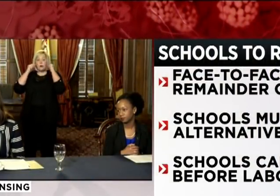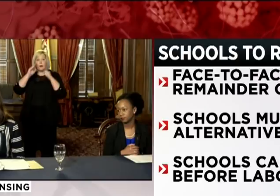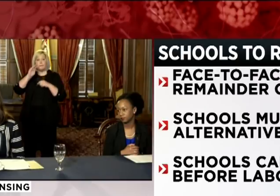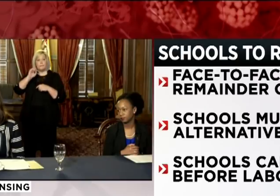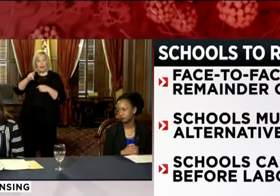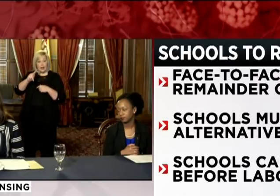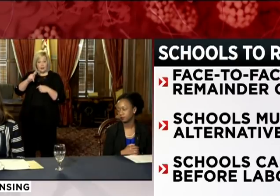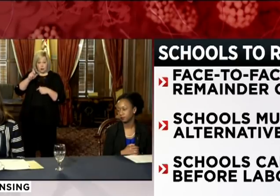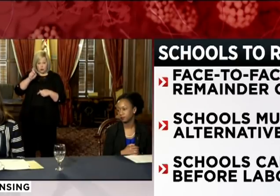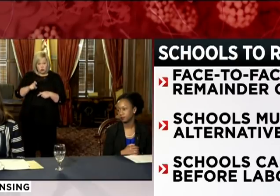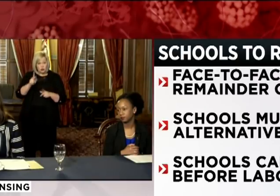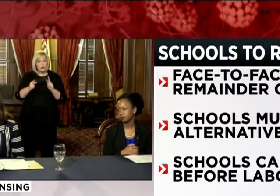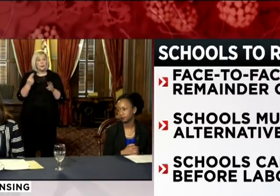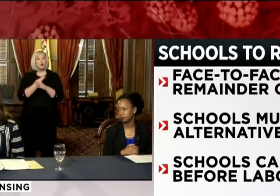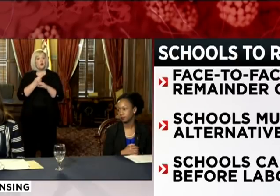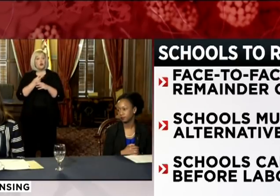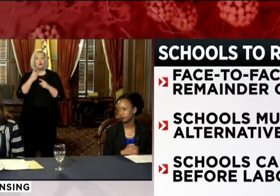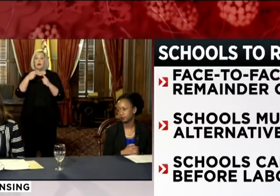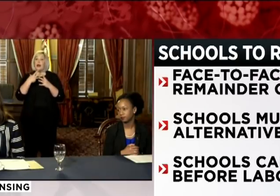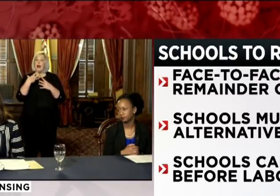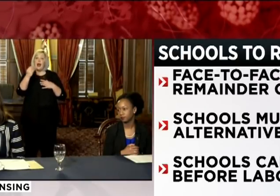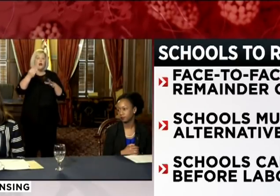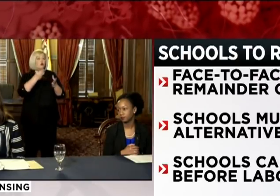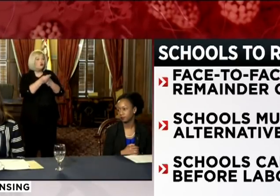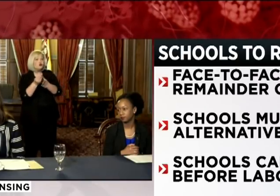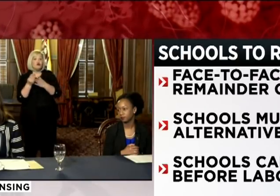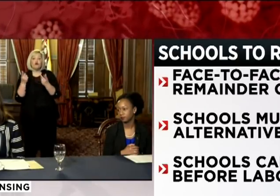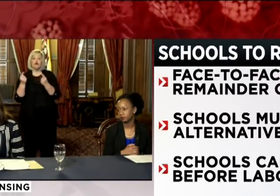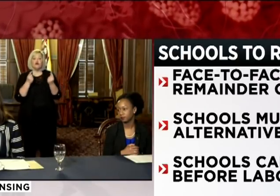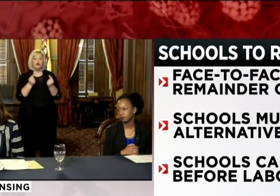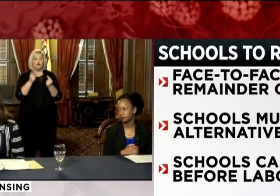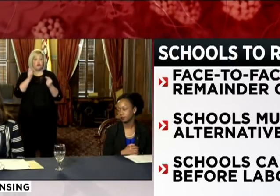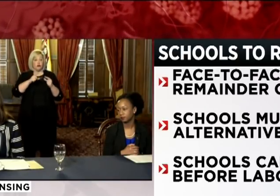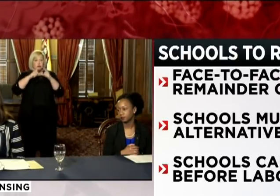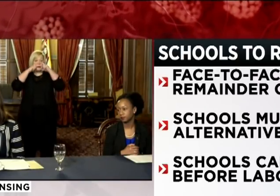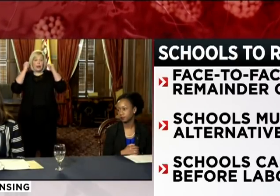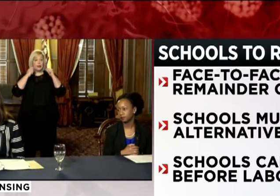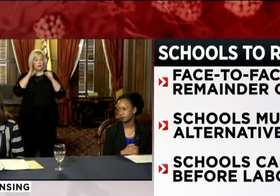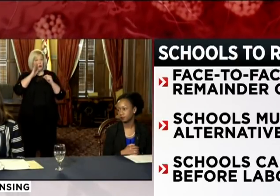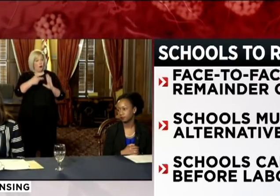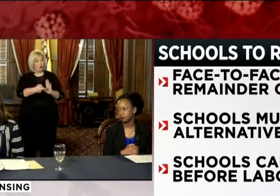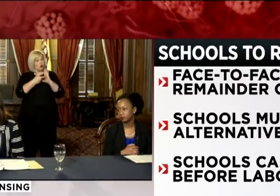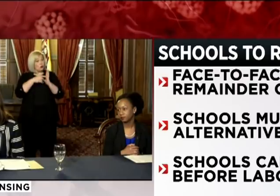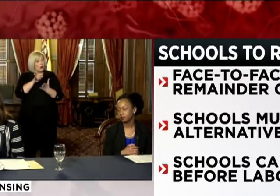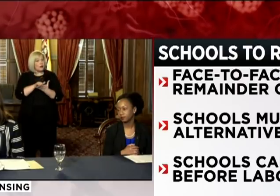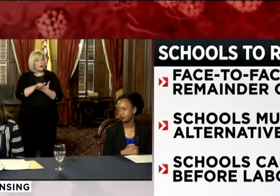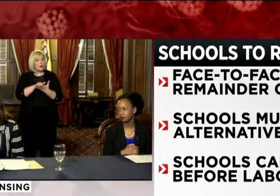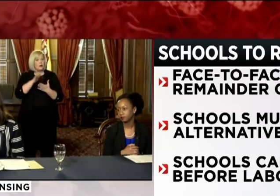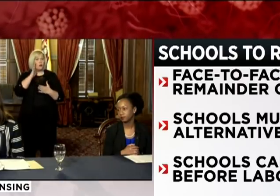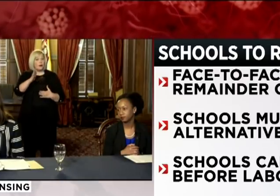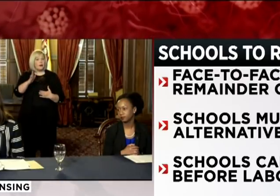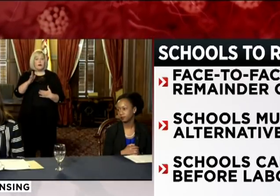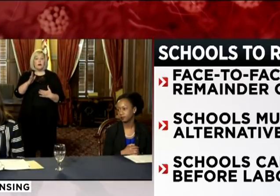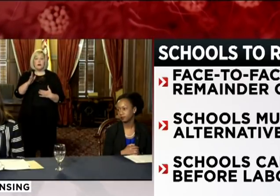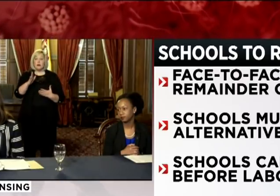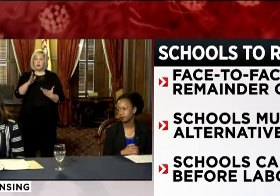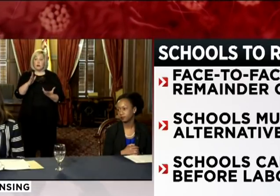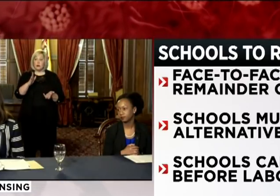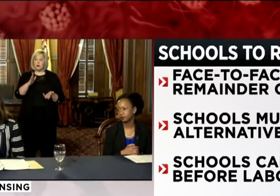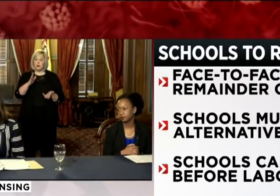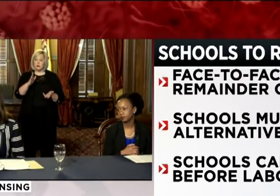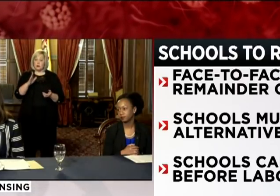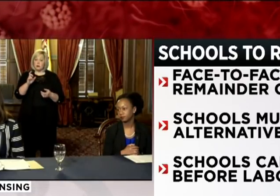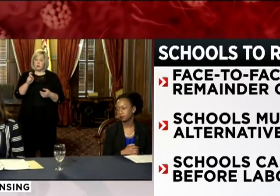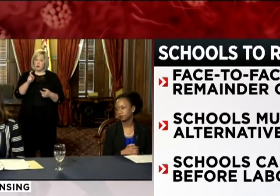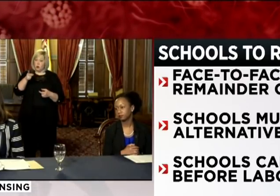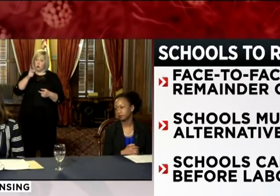wearing masks when they're out in public. There are places now that are starting to require masks. Is there any consideration about making